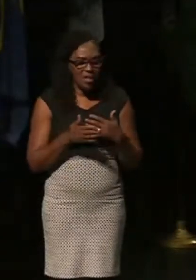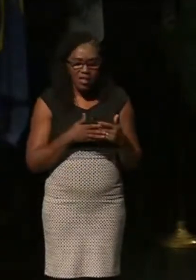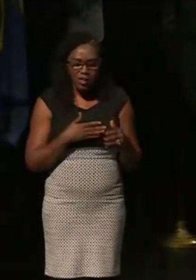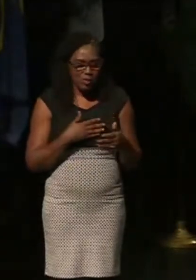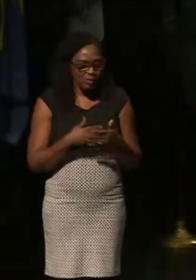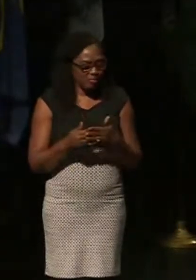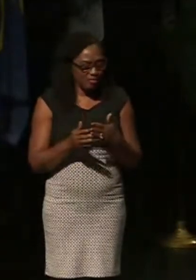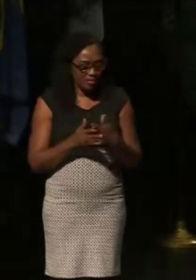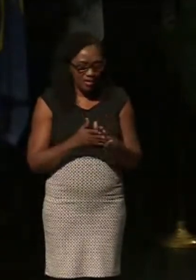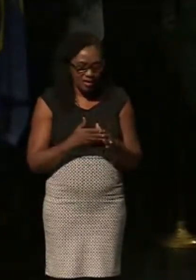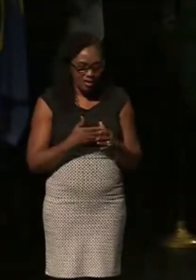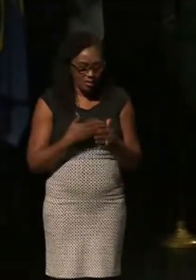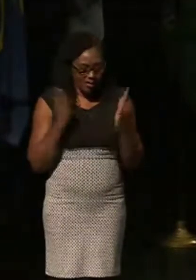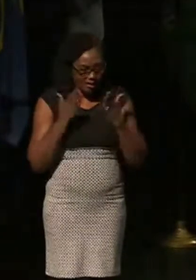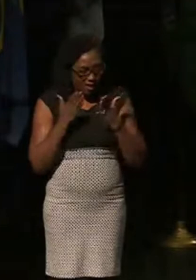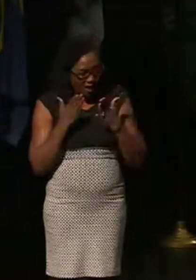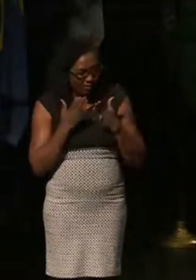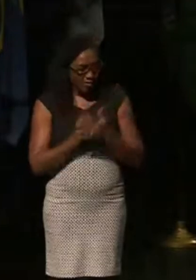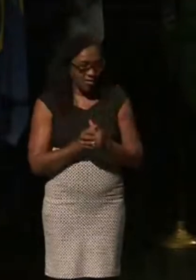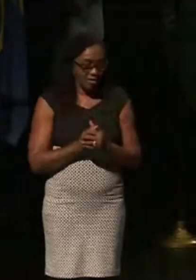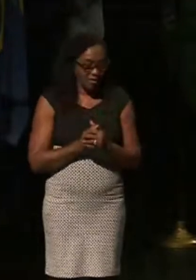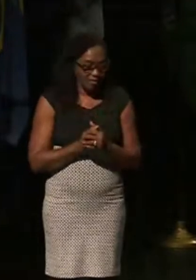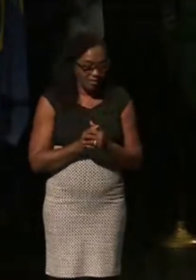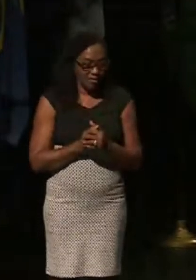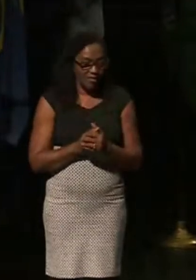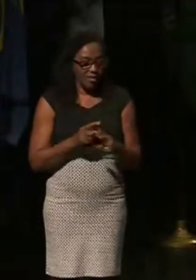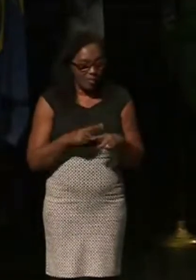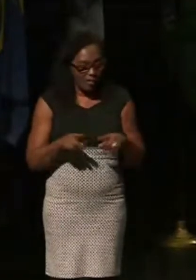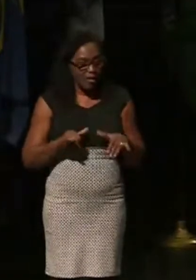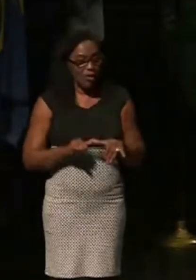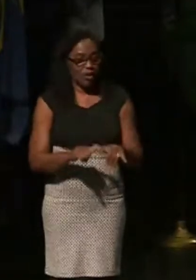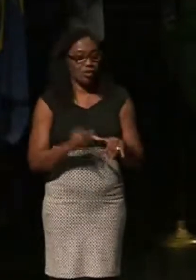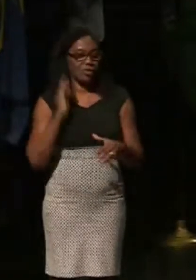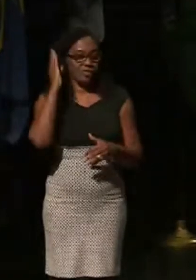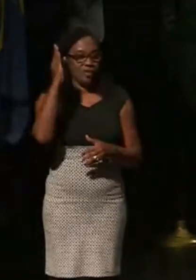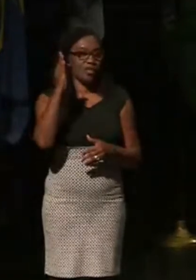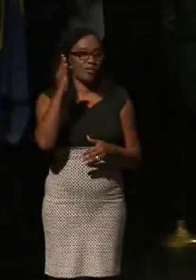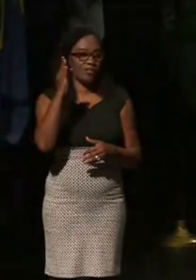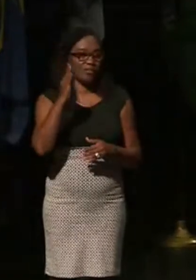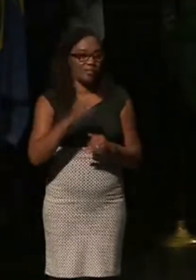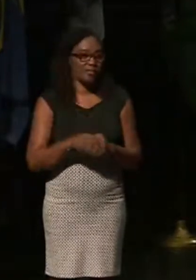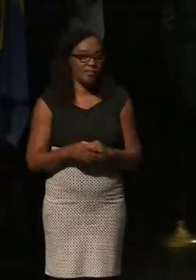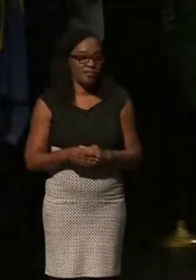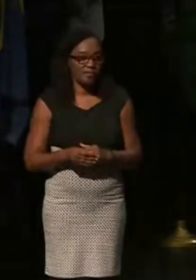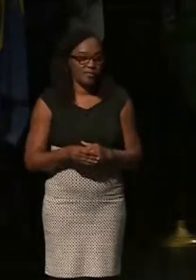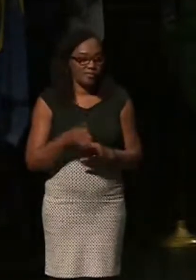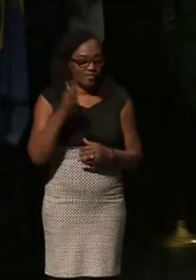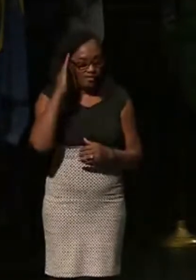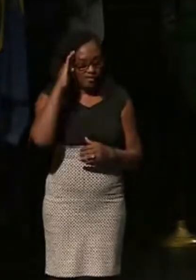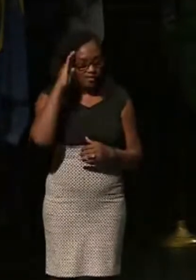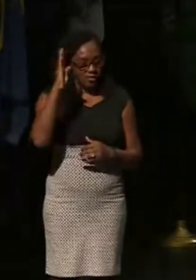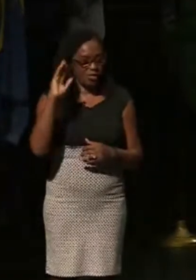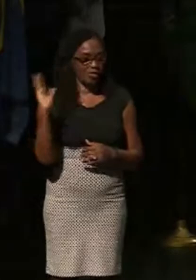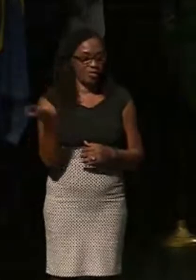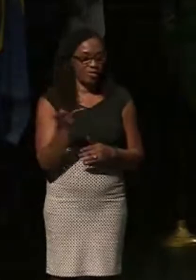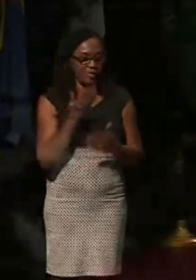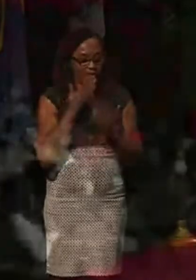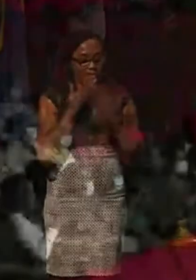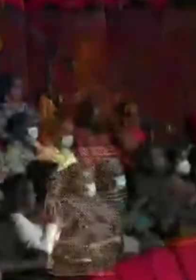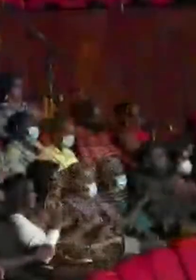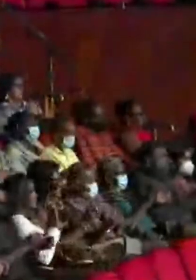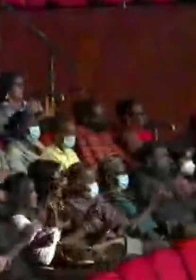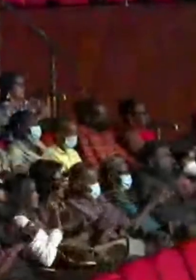we are sure you will never let us down, and you will never let yourselves down. I salute you all. Thank you very much.